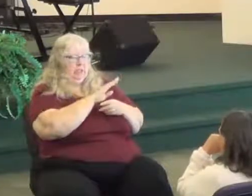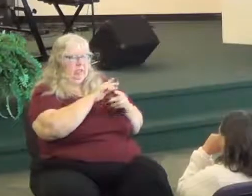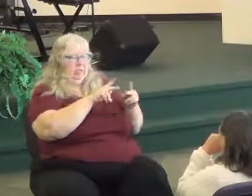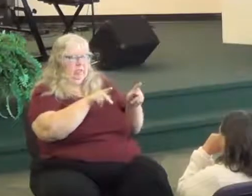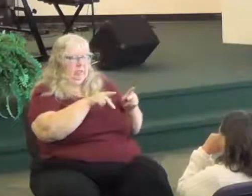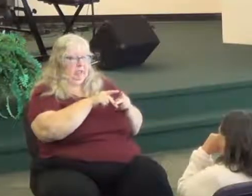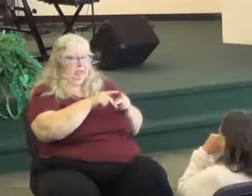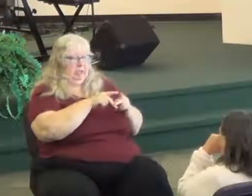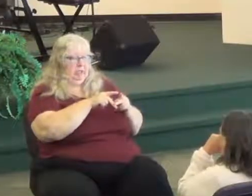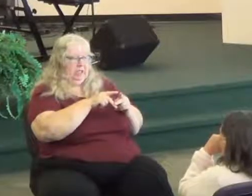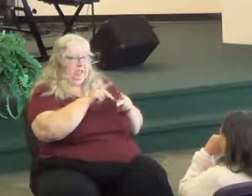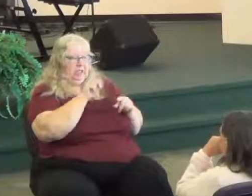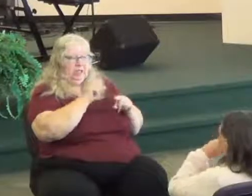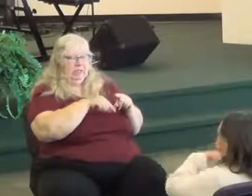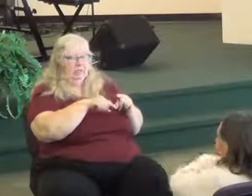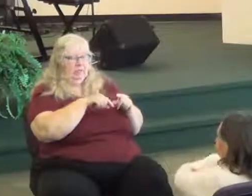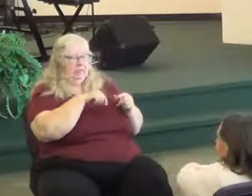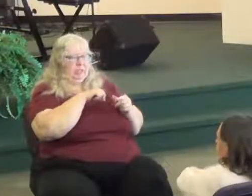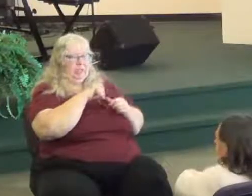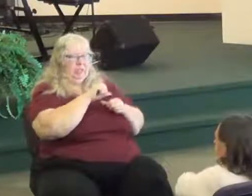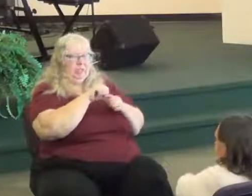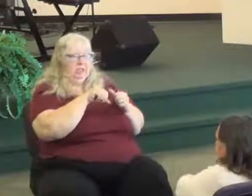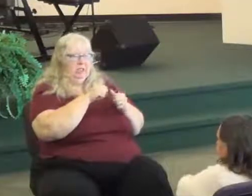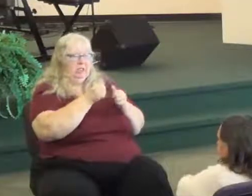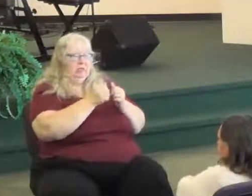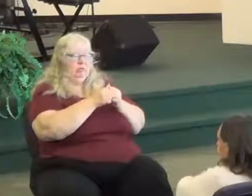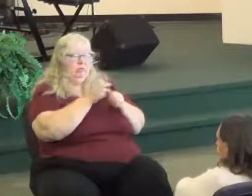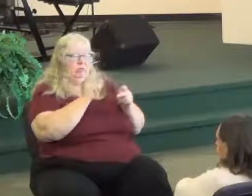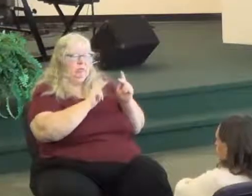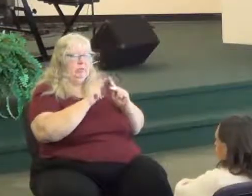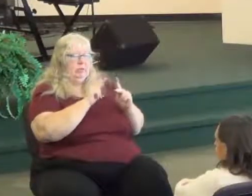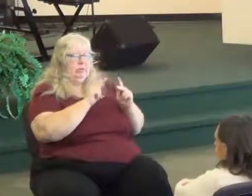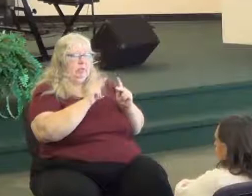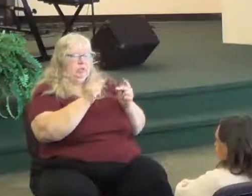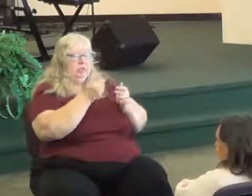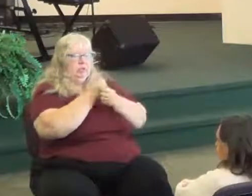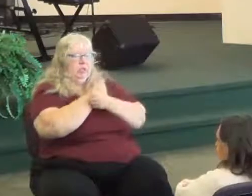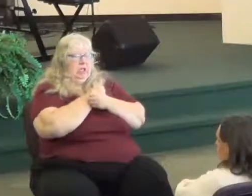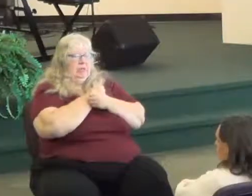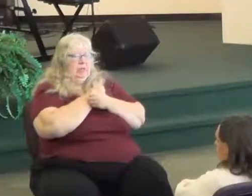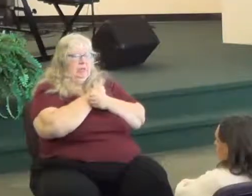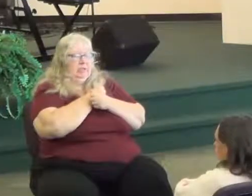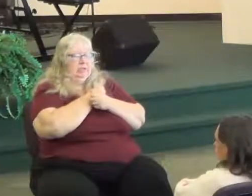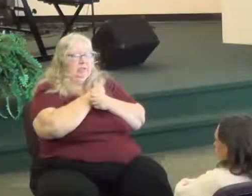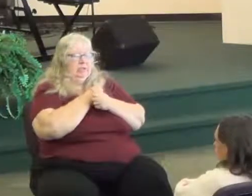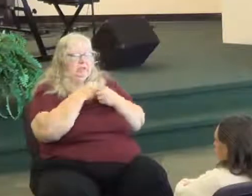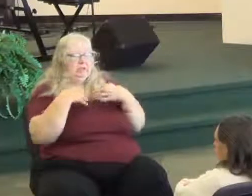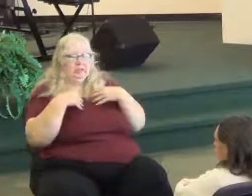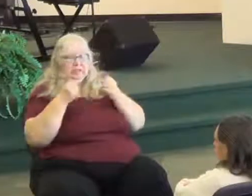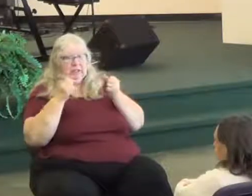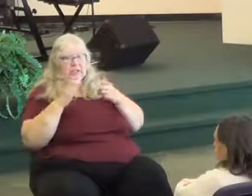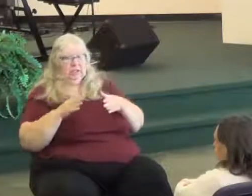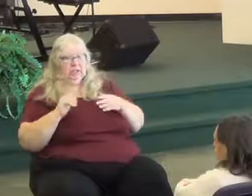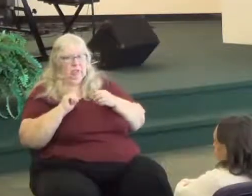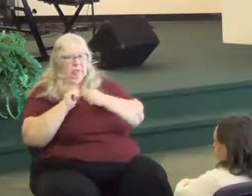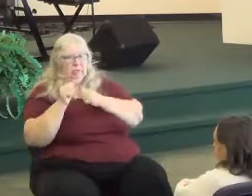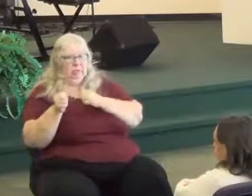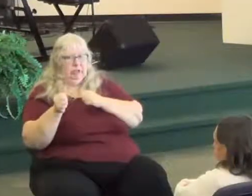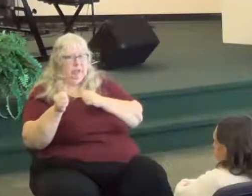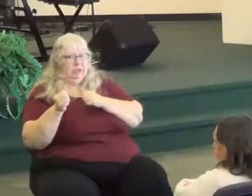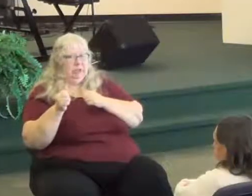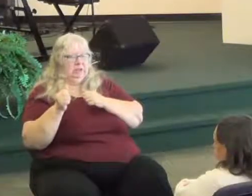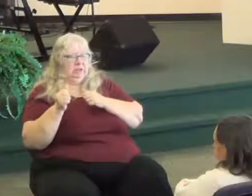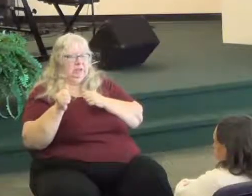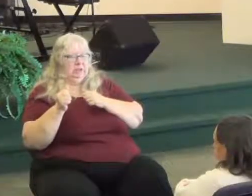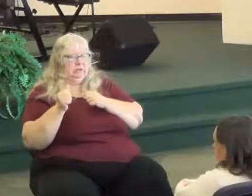you're no longer allowed to be around anybody you love, and then a healer's going by and you call out to him, and he says, go to the priest. My first thing,